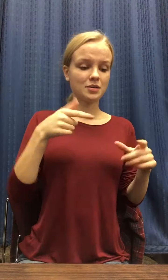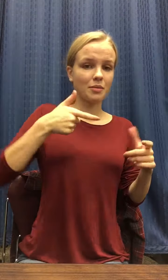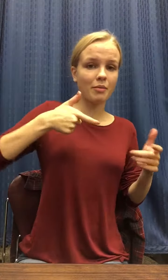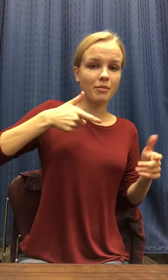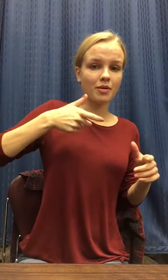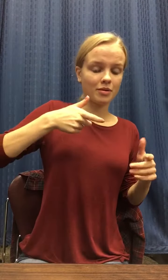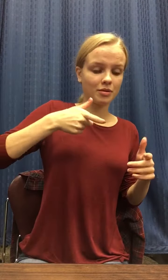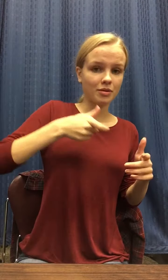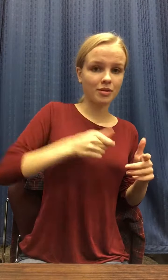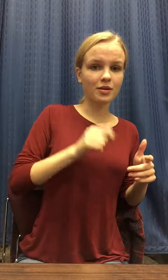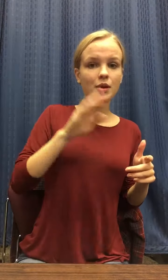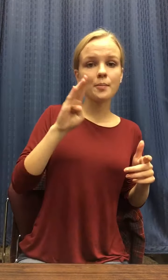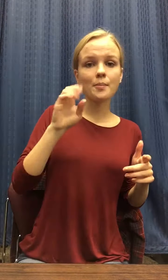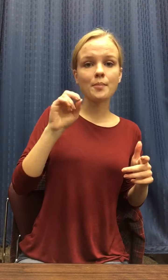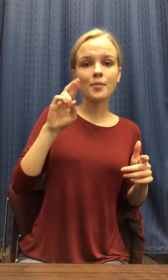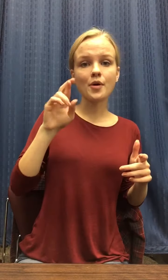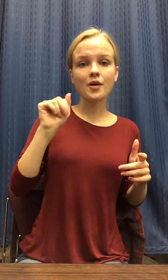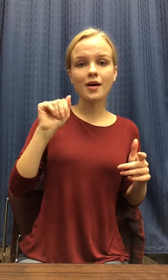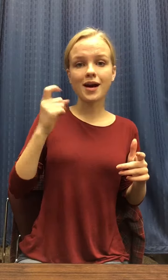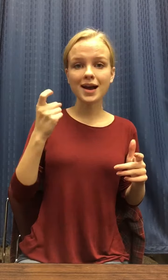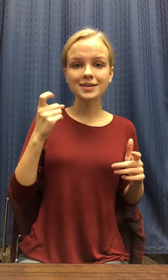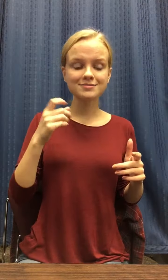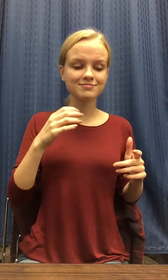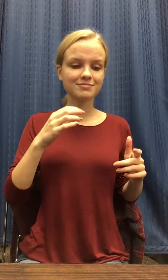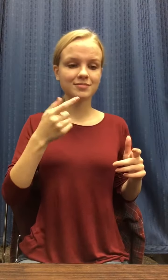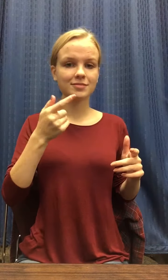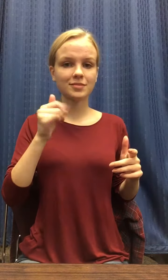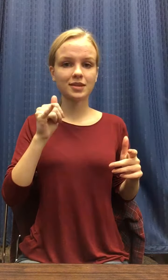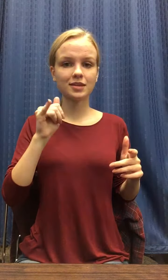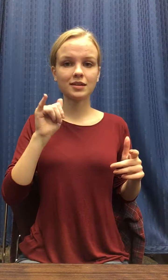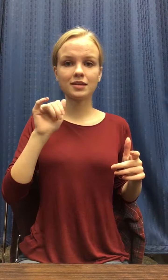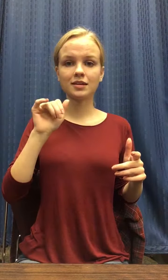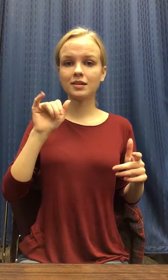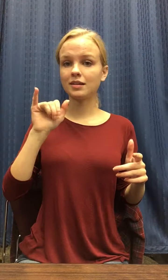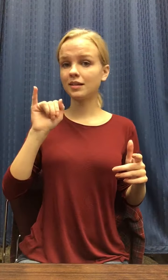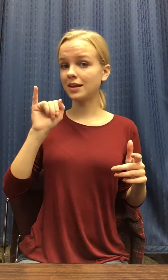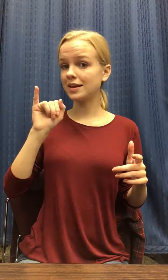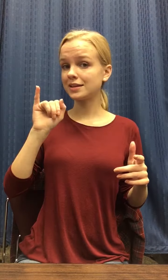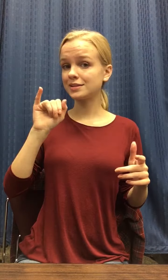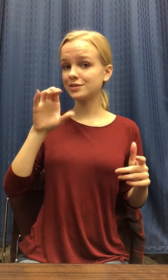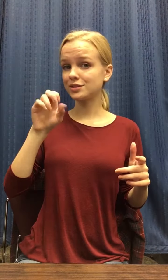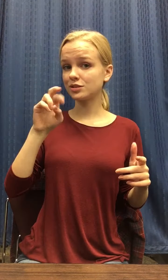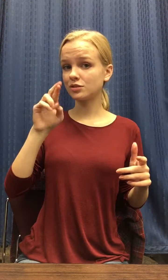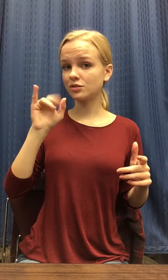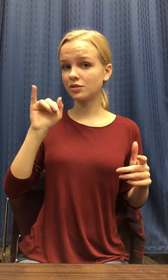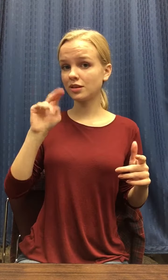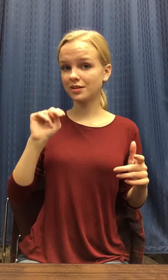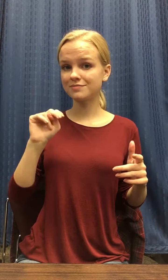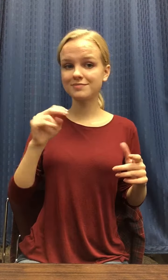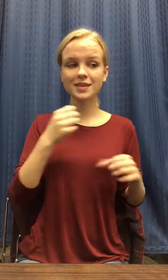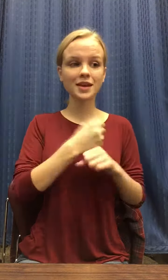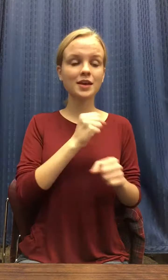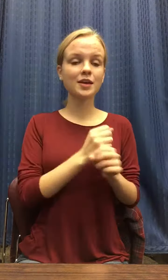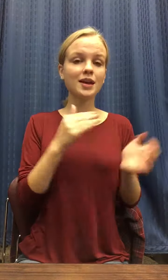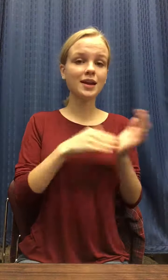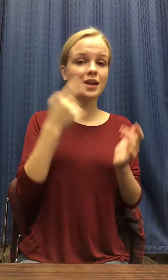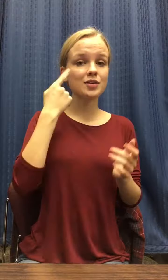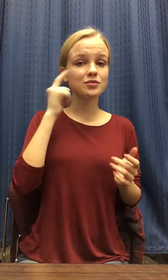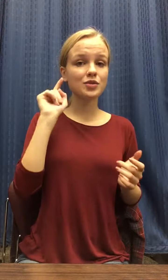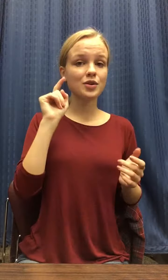and dumped into the hoppers and made over again for home consumption. There would be